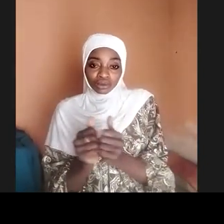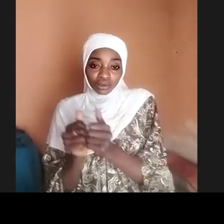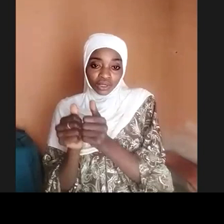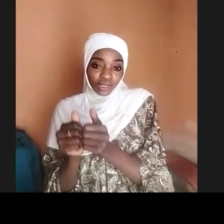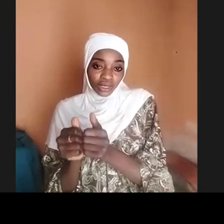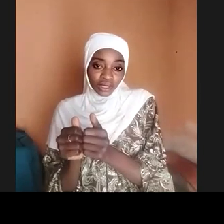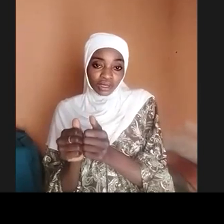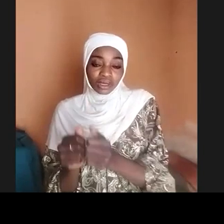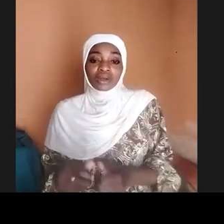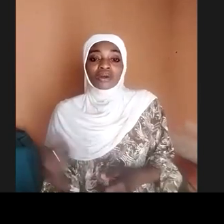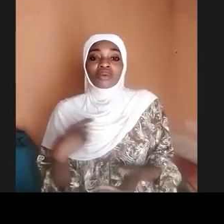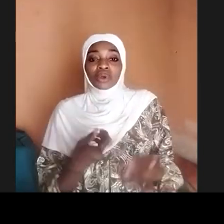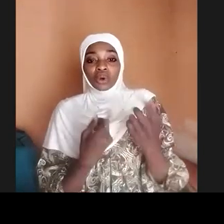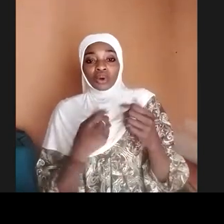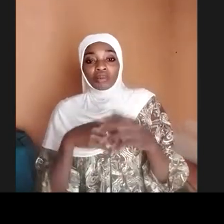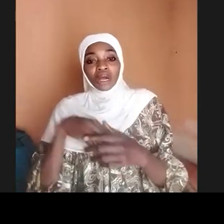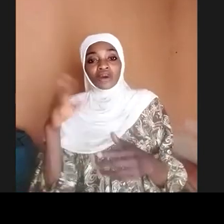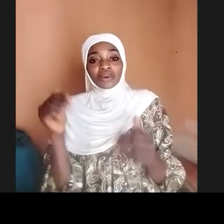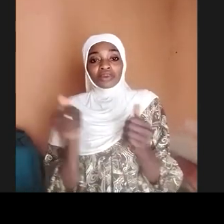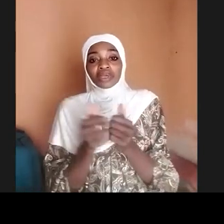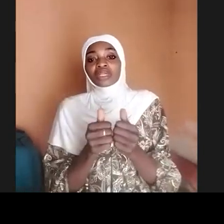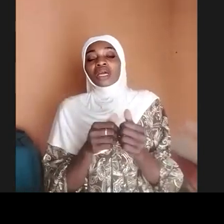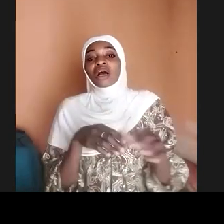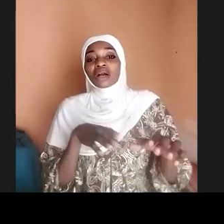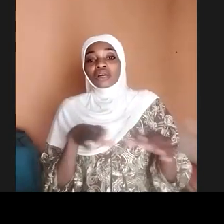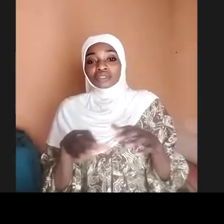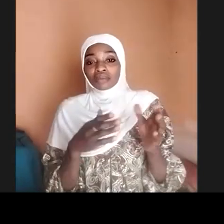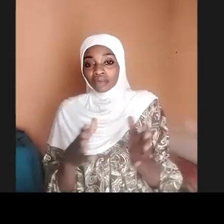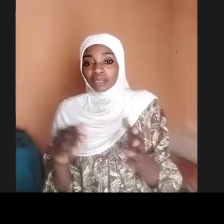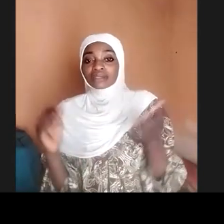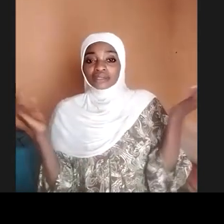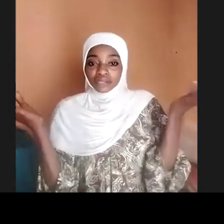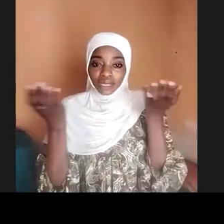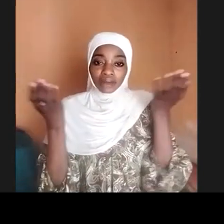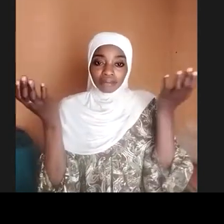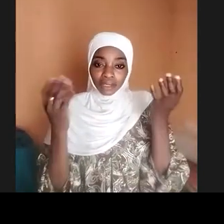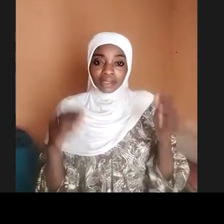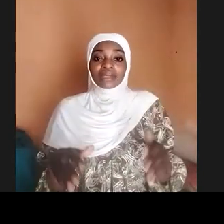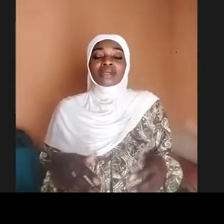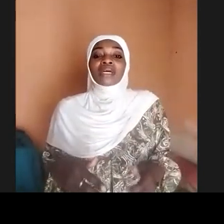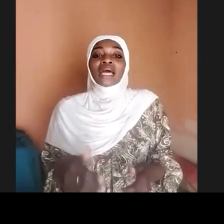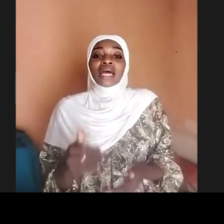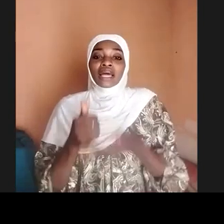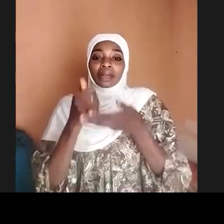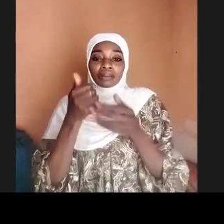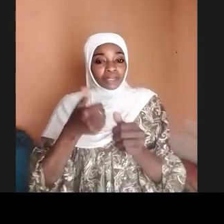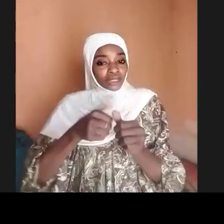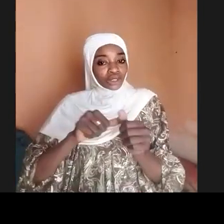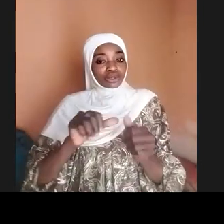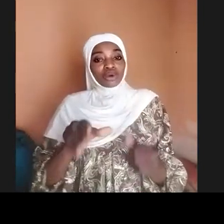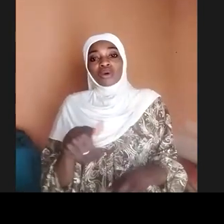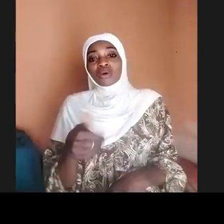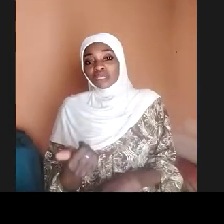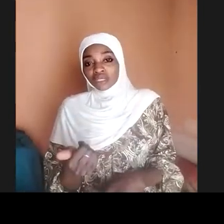with an action plan and collaborate and help each other to move forward to make reality of the rights for